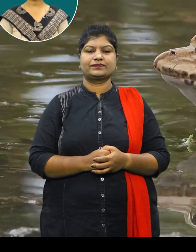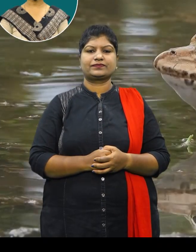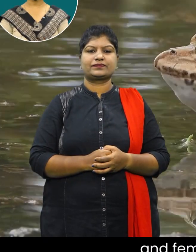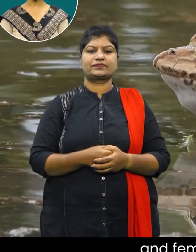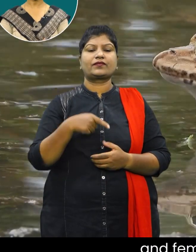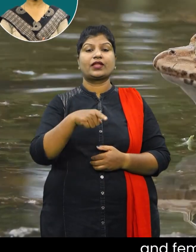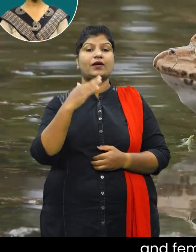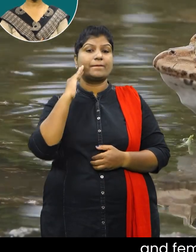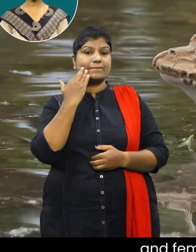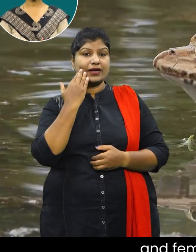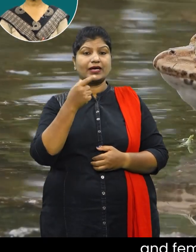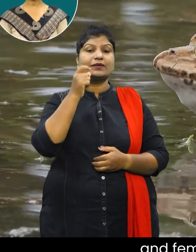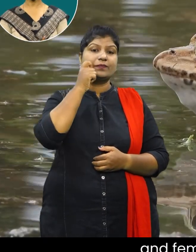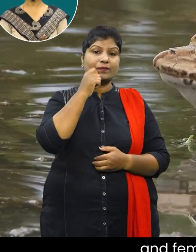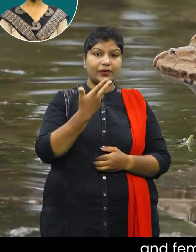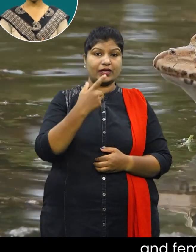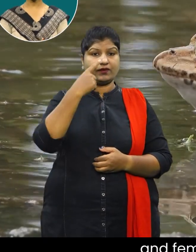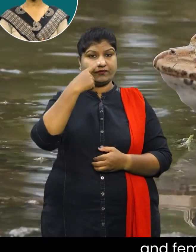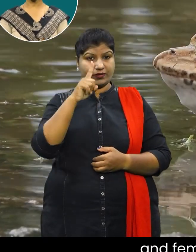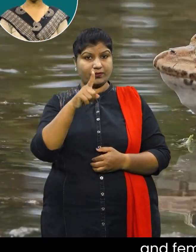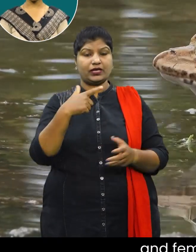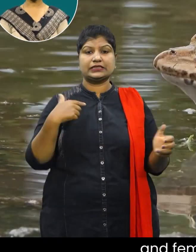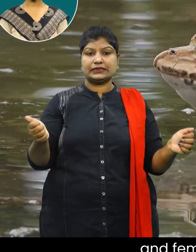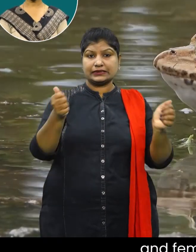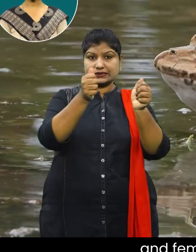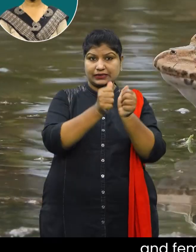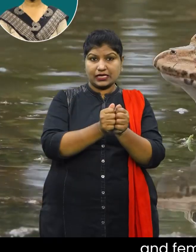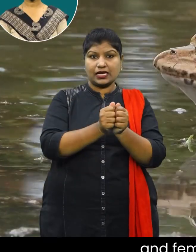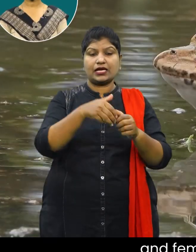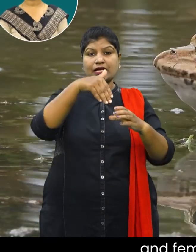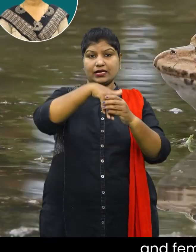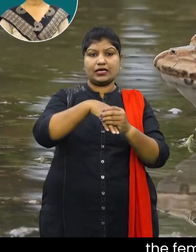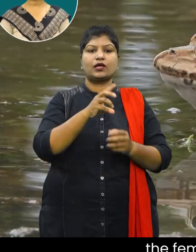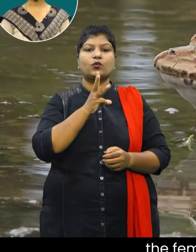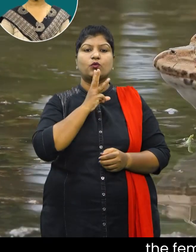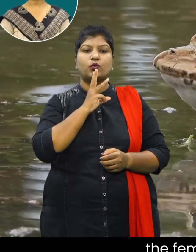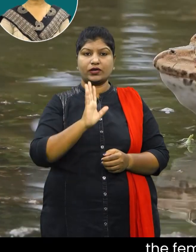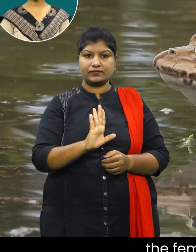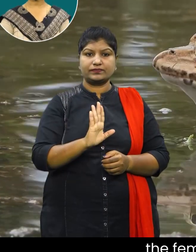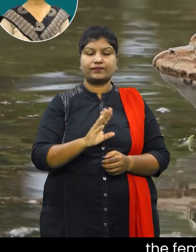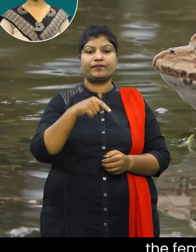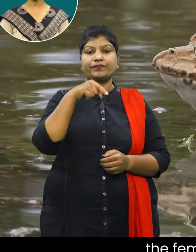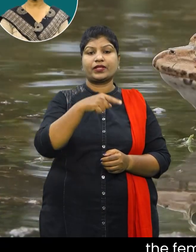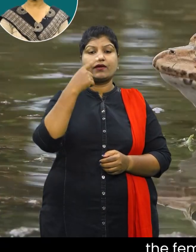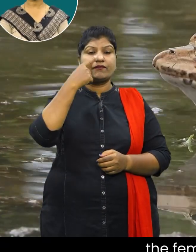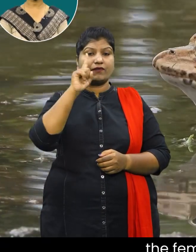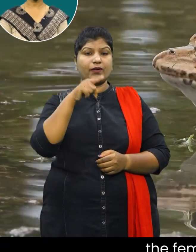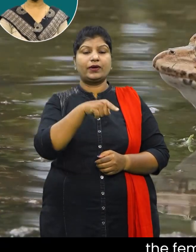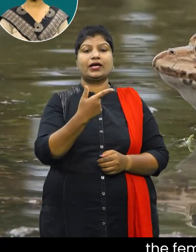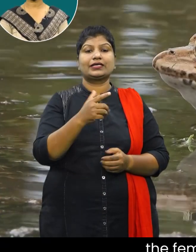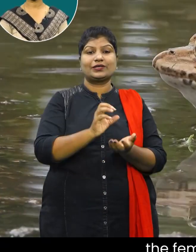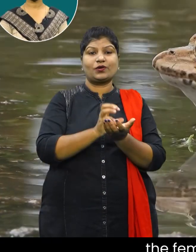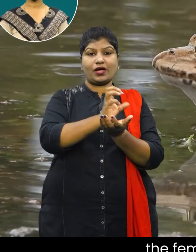When the male and the female come together in water, the female lays hundreds